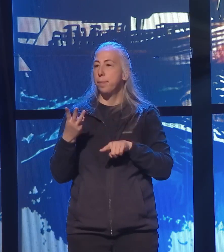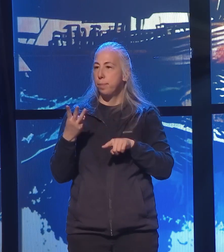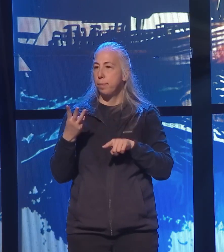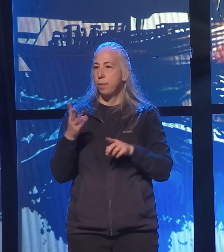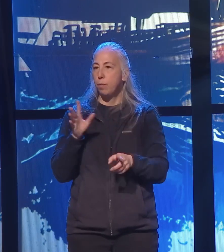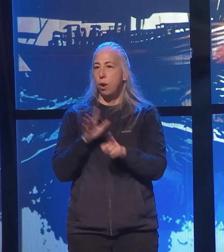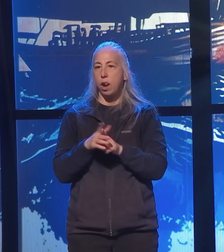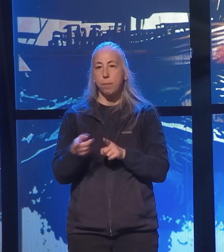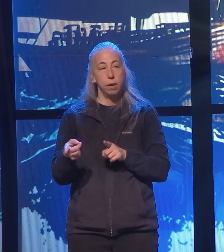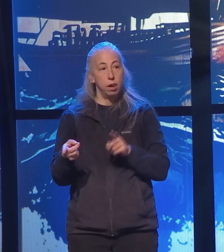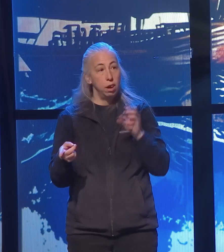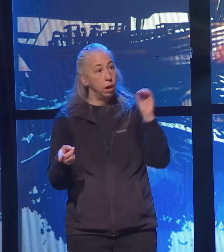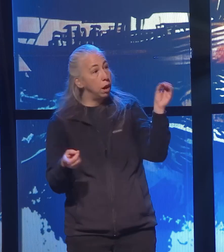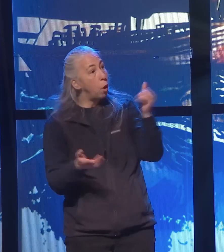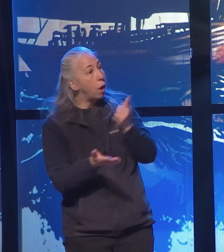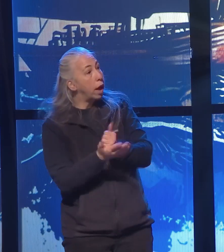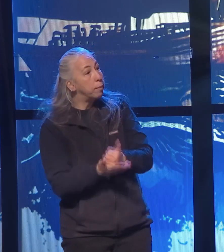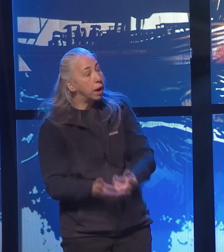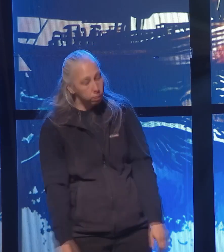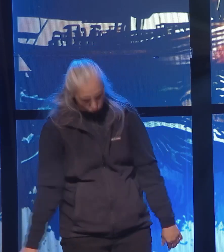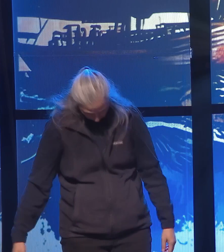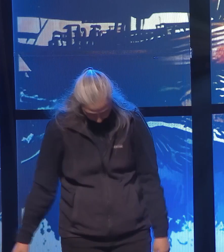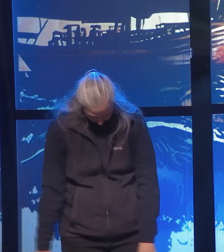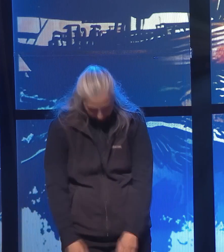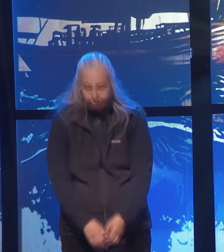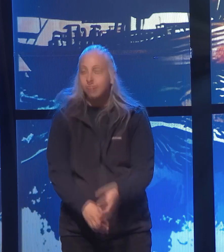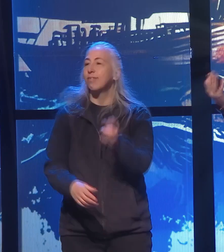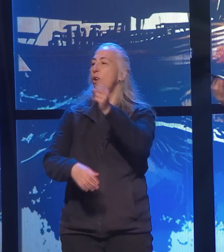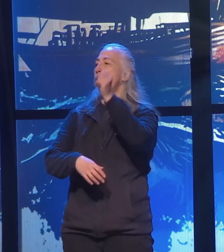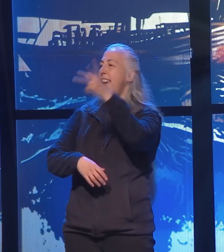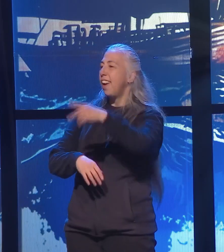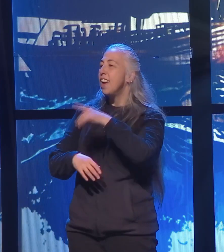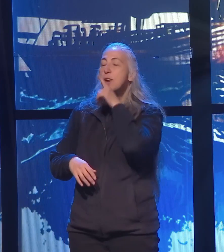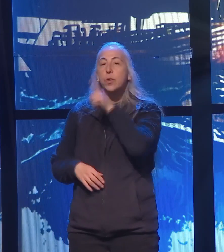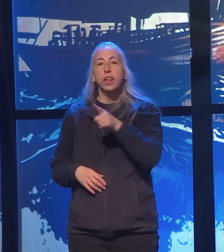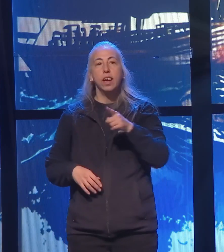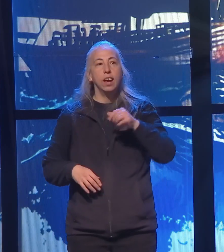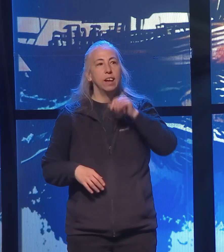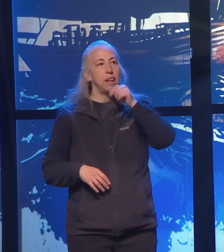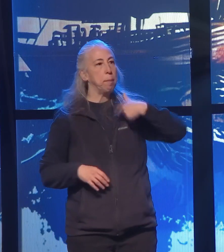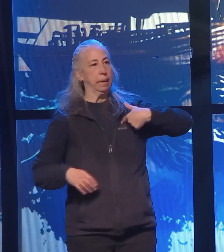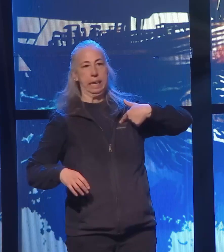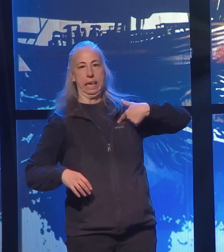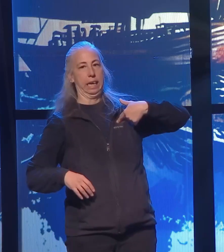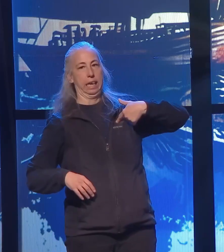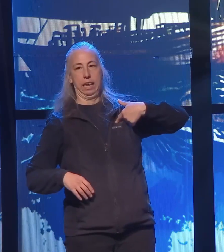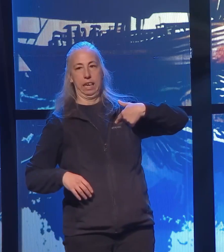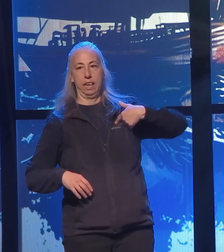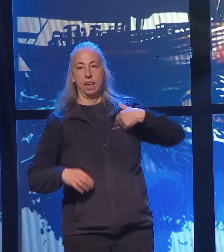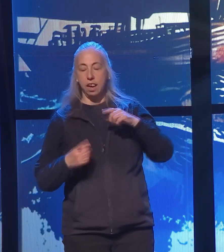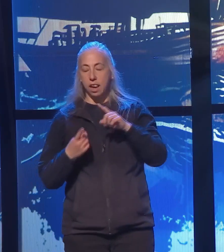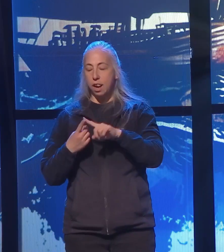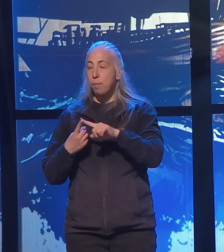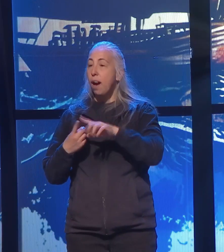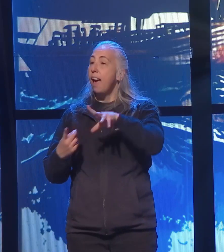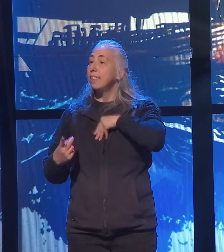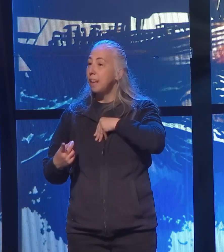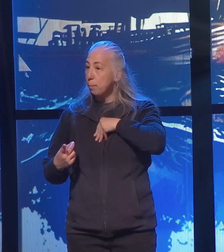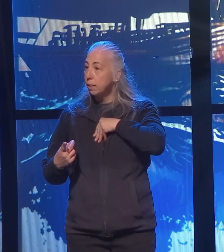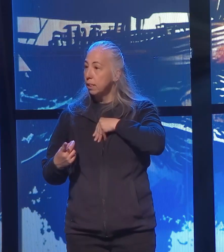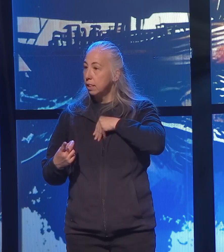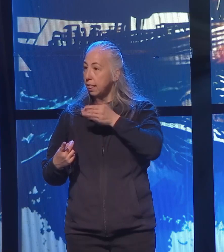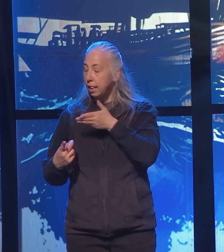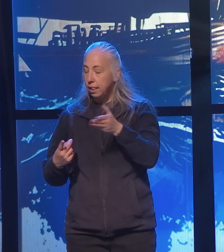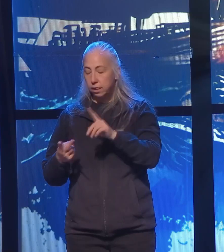Not even an amen on that one. Wow, okay. I mean, it's Reinhold Niebuhr. It's not me, right? Acceptance, courage,